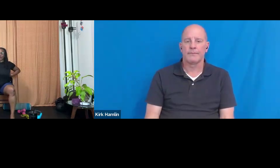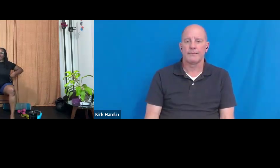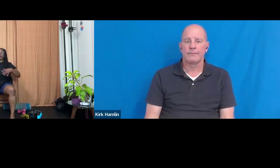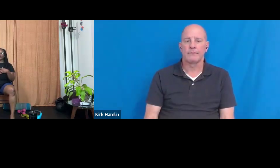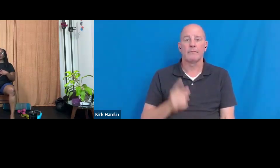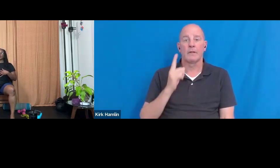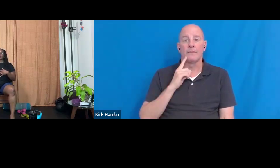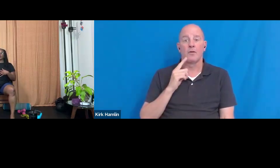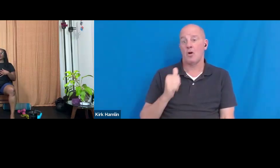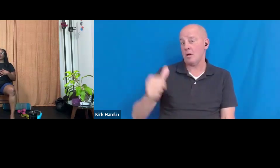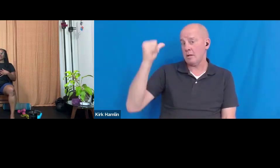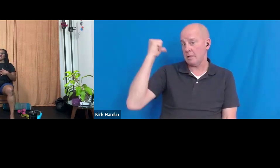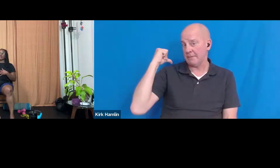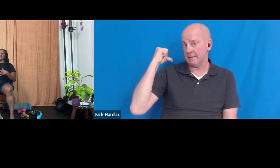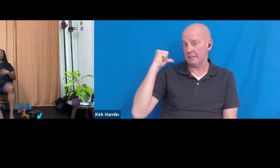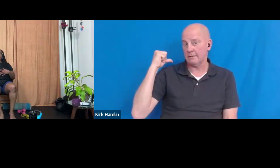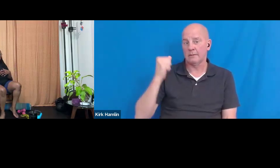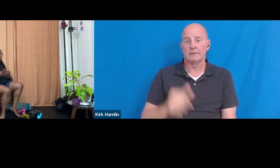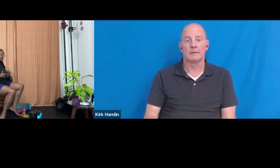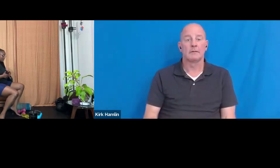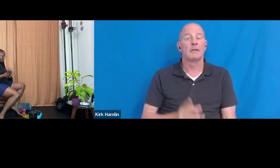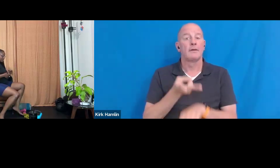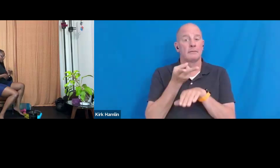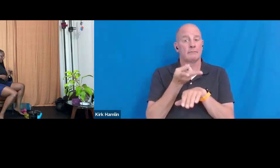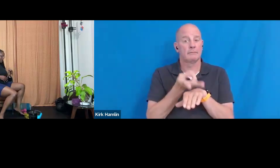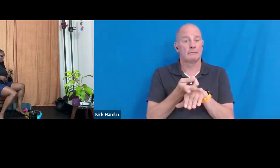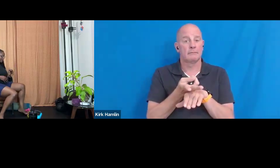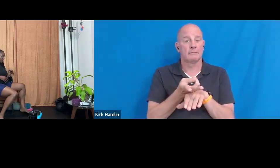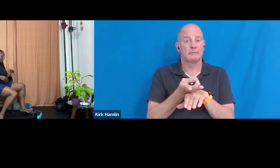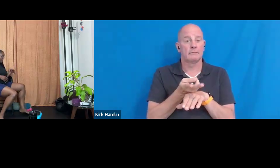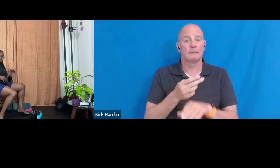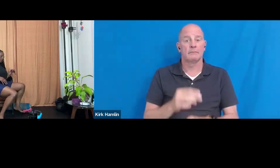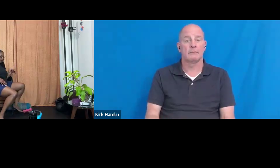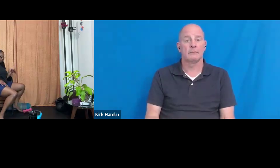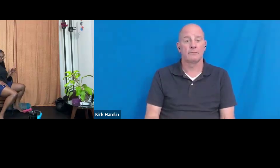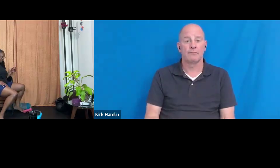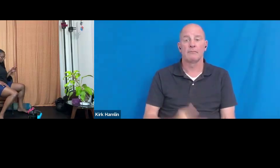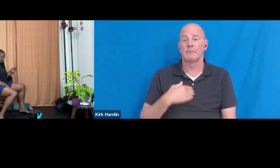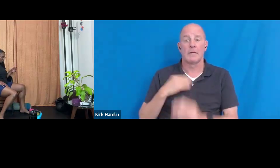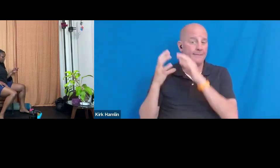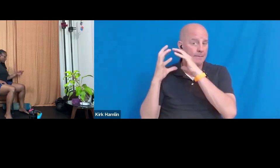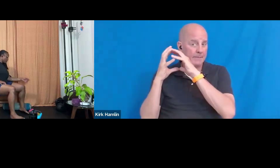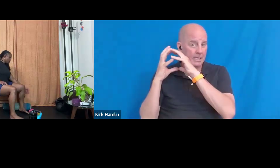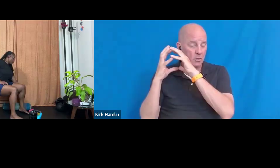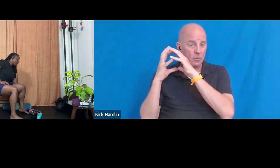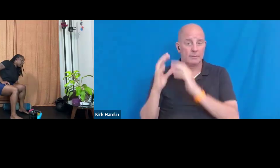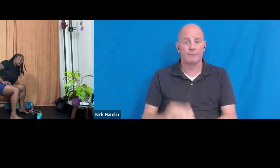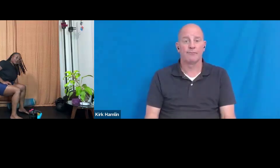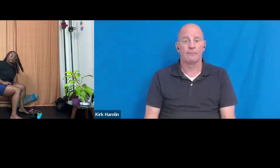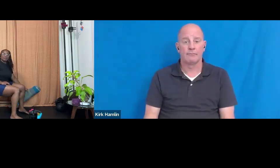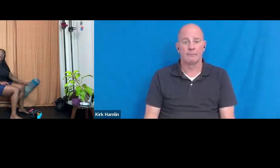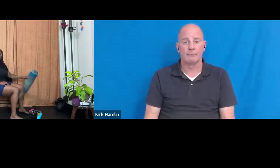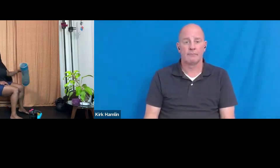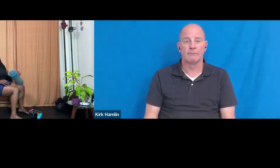the upper back. So if you're laying down and you have a pillow,